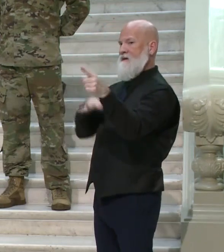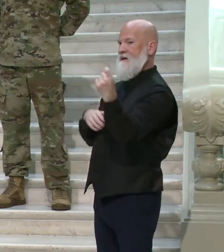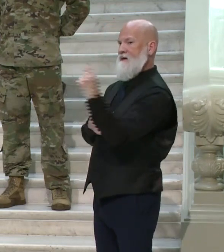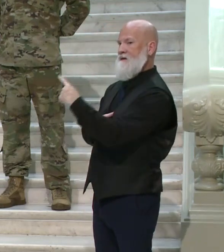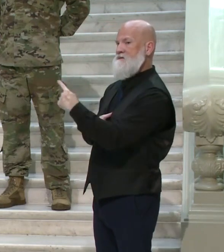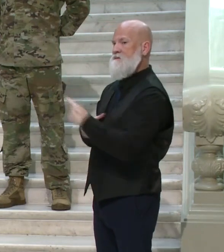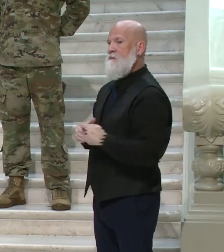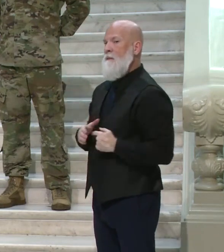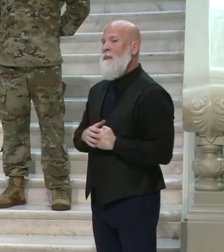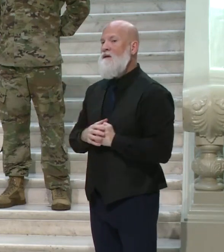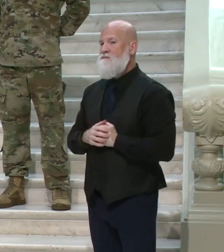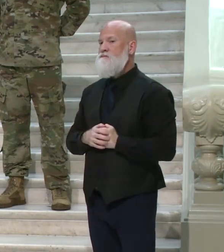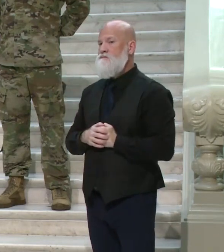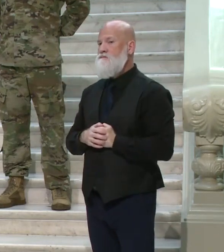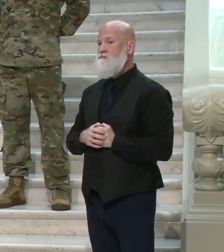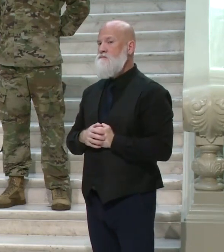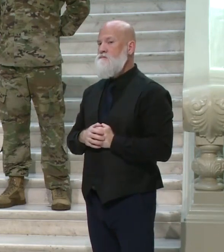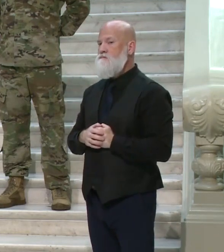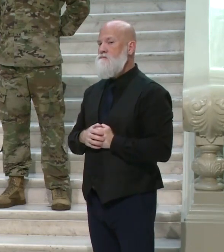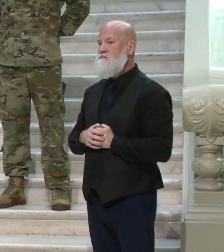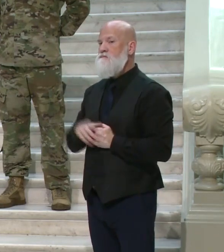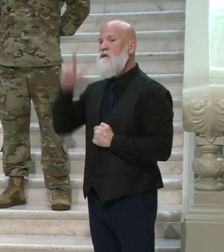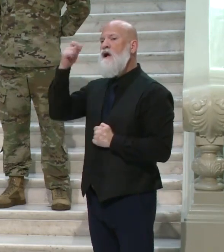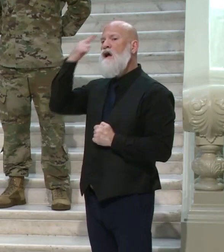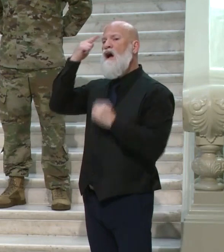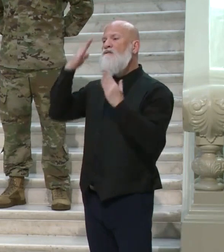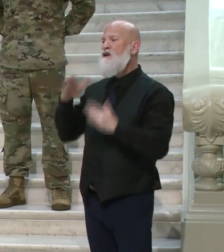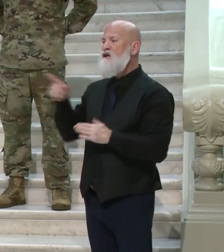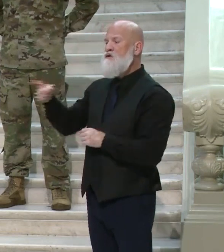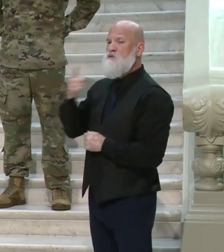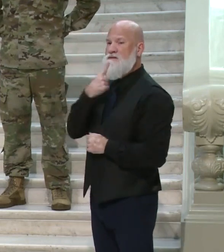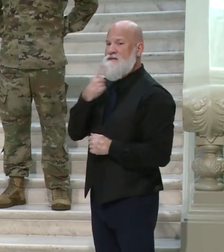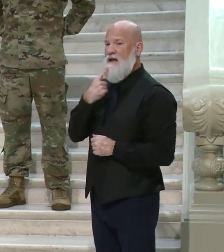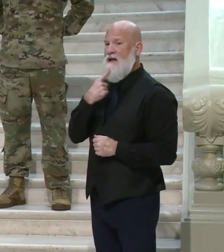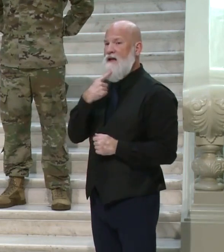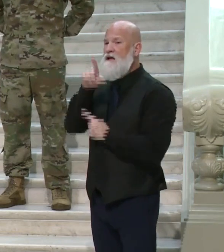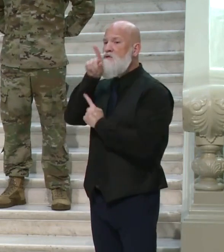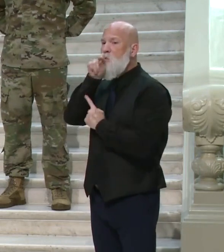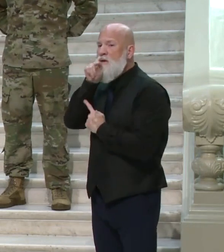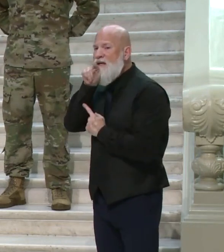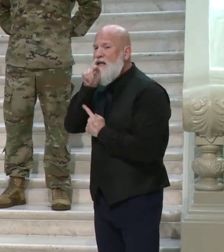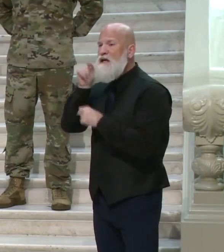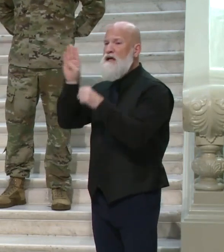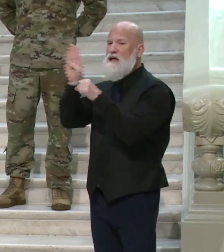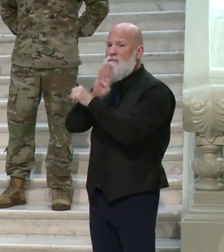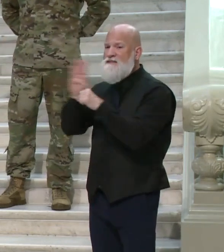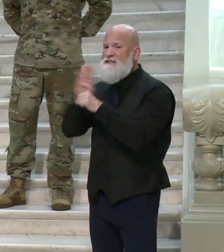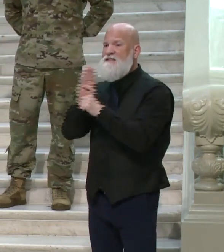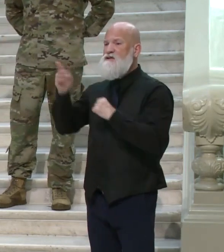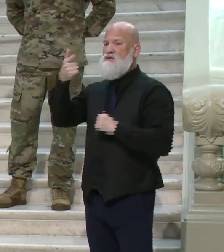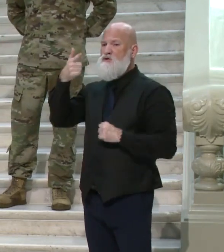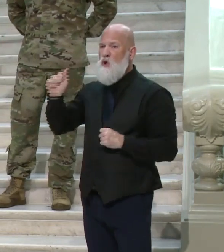Governor, you mentioned something earlier about the poultry industry. We know Georgia is the #1 poultry producer, I believe, in the